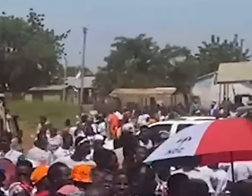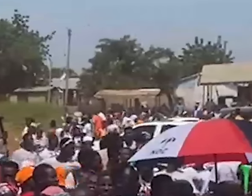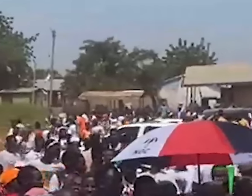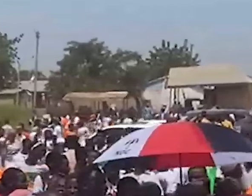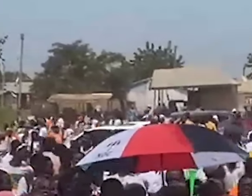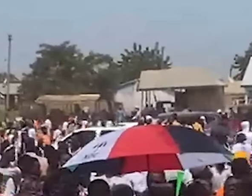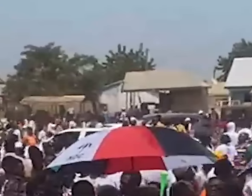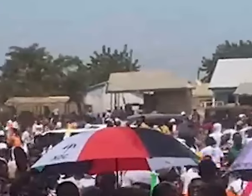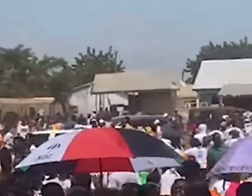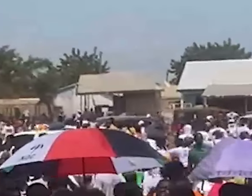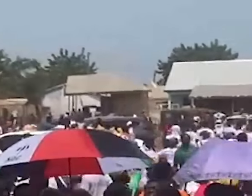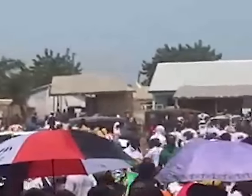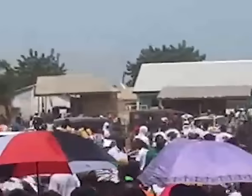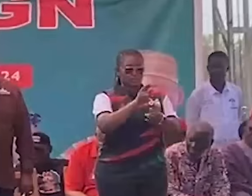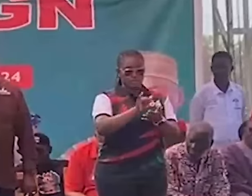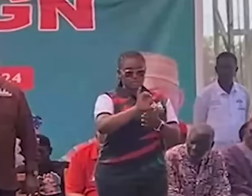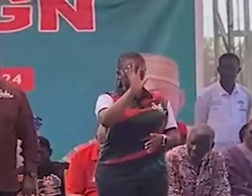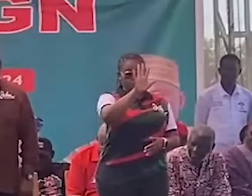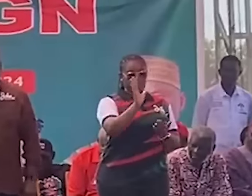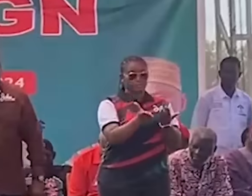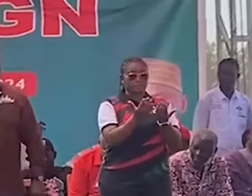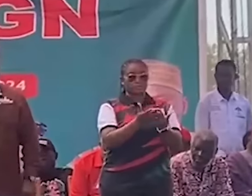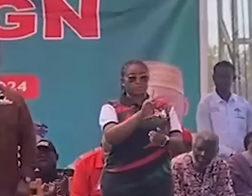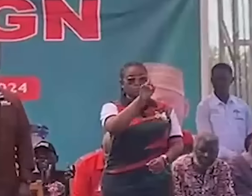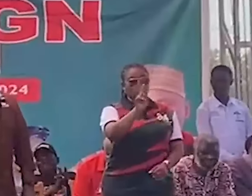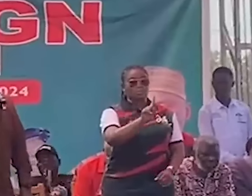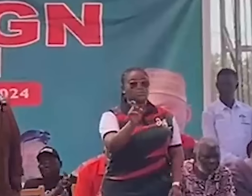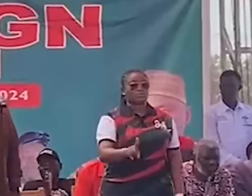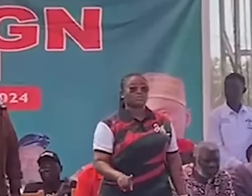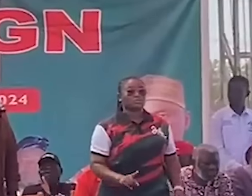plants. Answer the 5 simple questions.